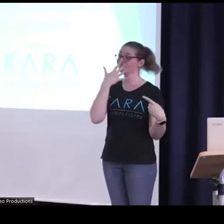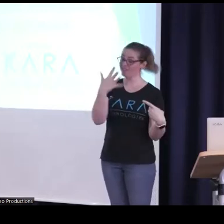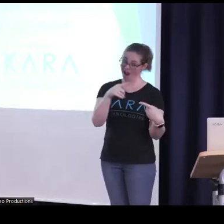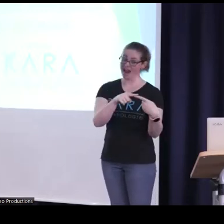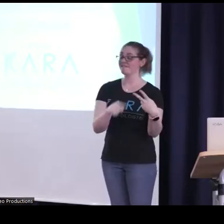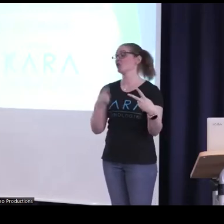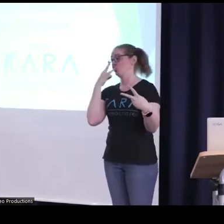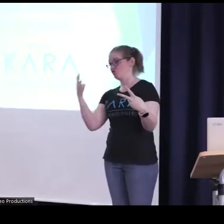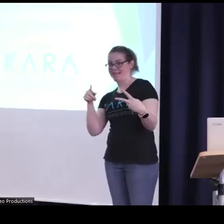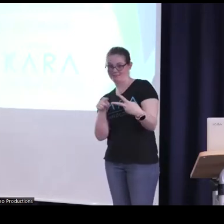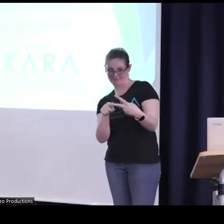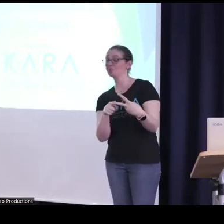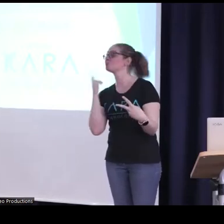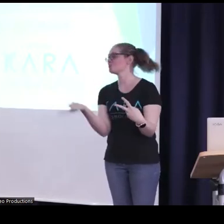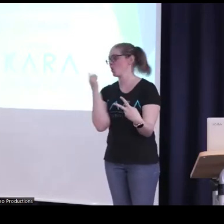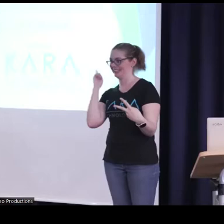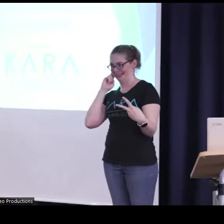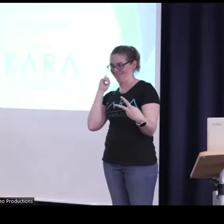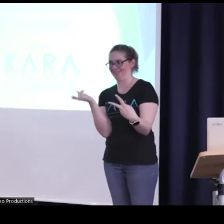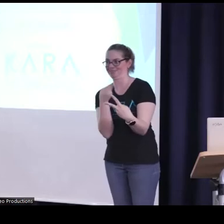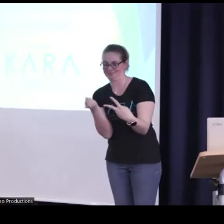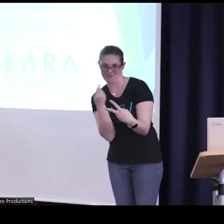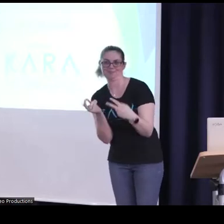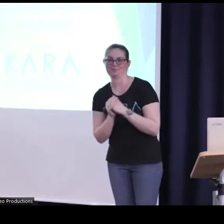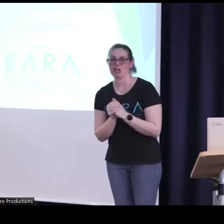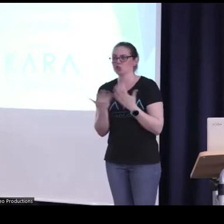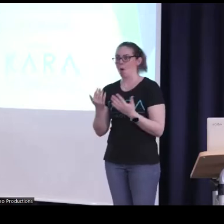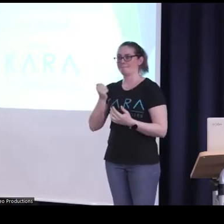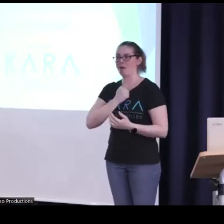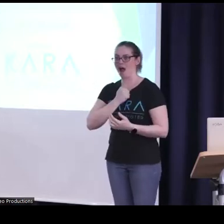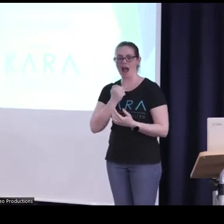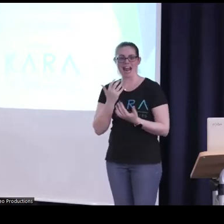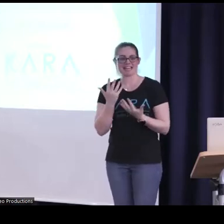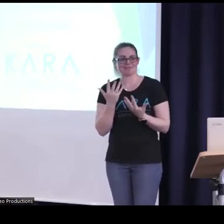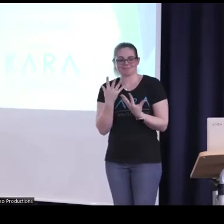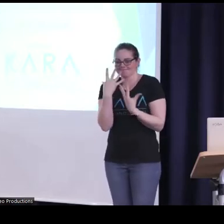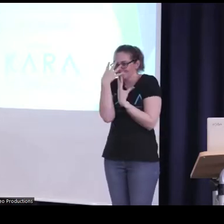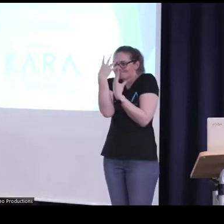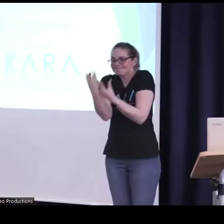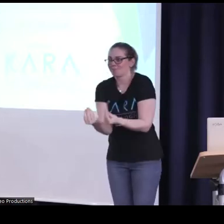I also have two children, a five-year-old and a three-year-old, and they're both deaf.